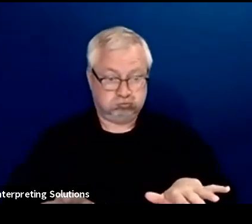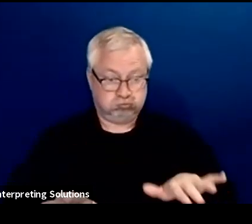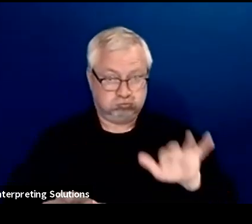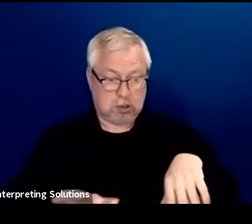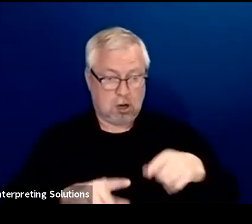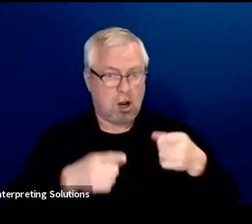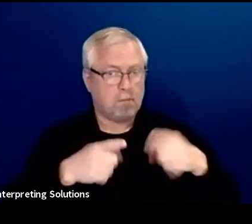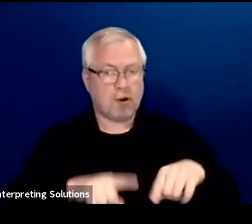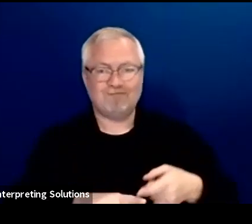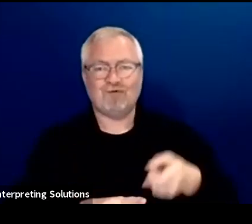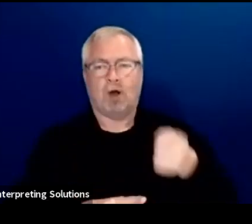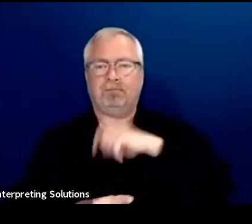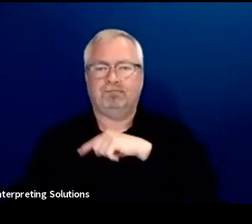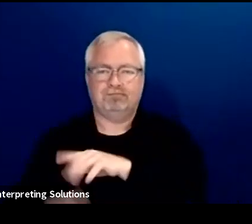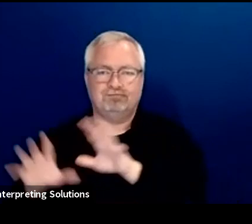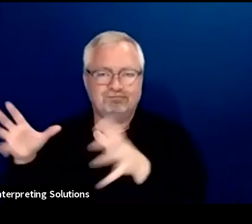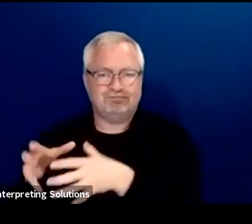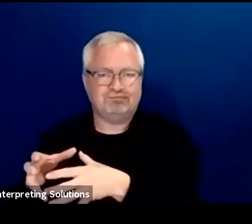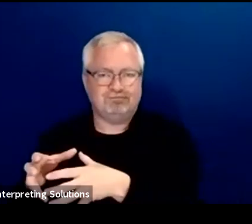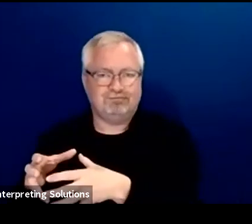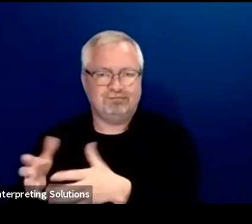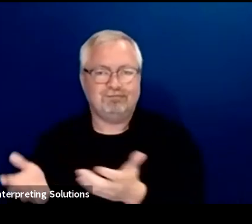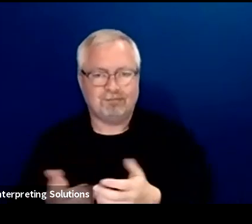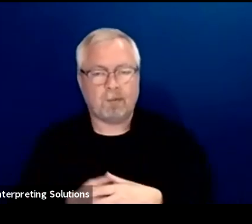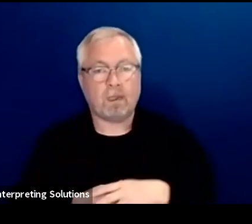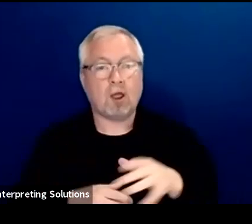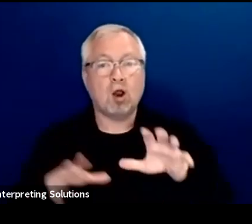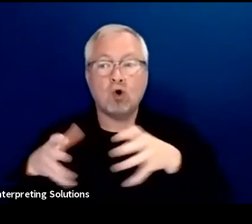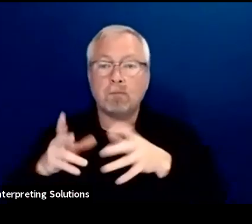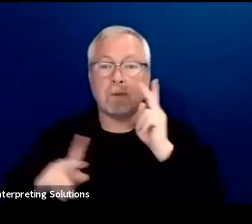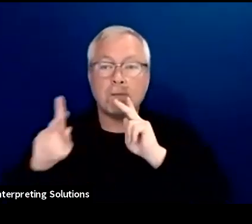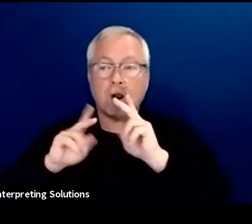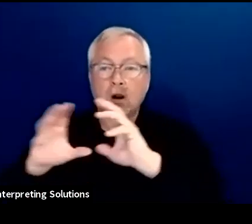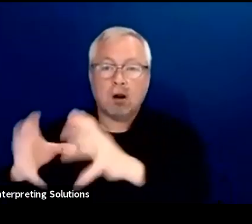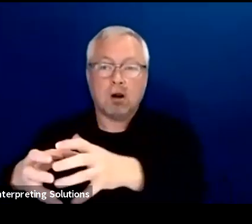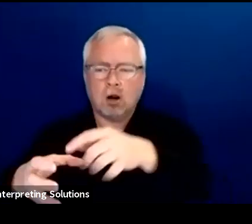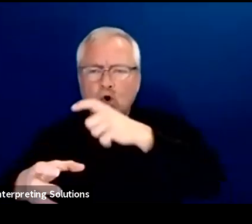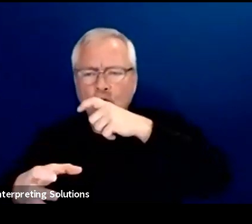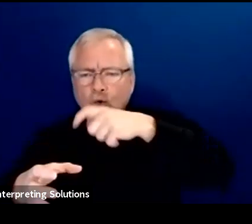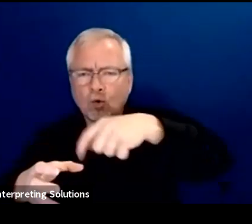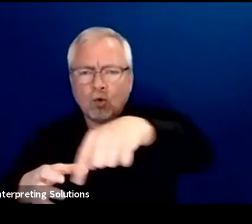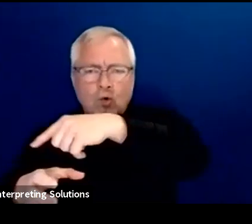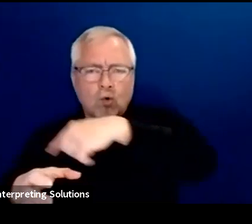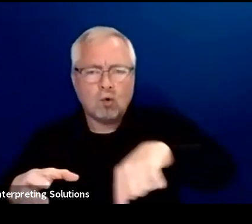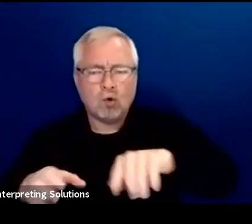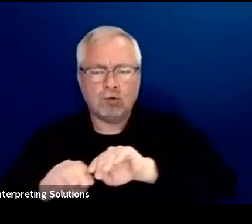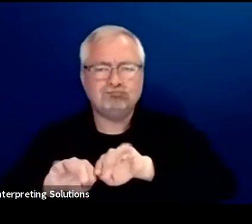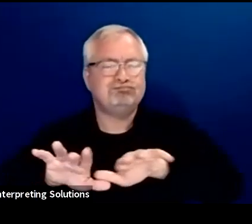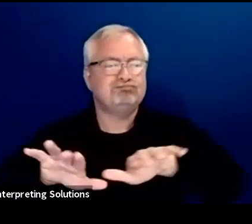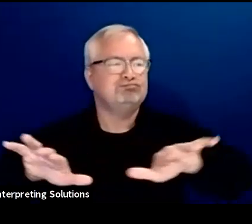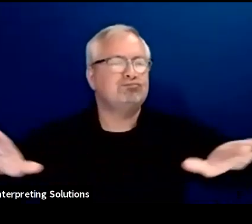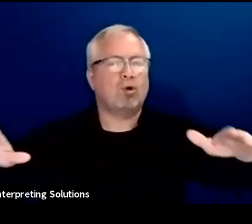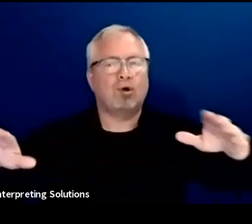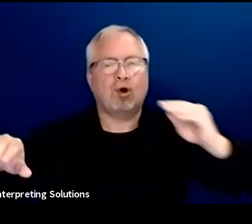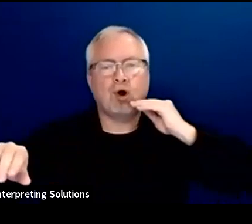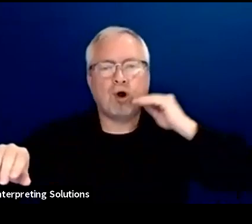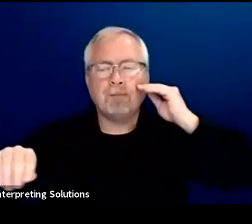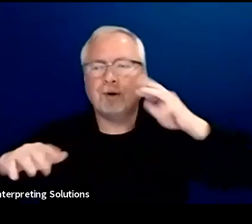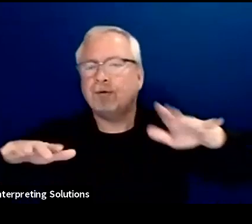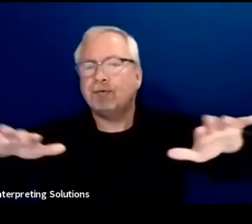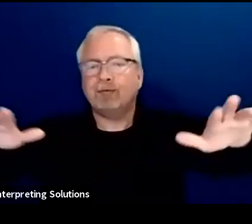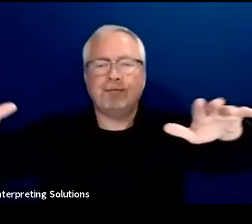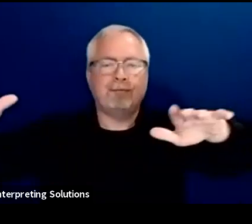was a group of individuals gathering together who then went on to have the opportunity, not only did they share it at the gathering,